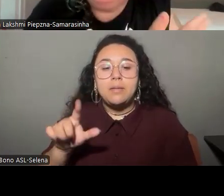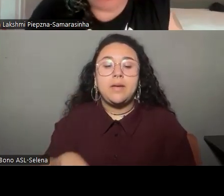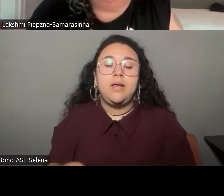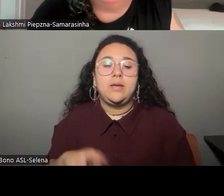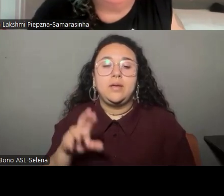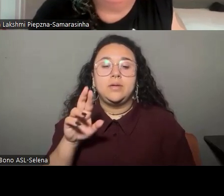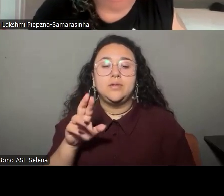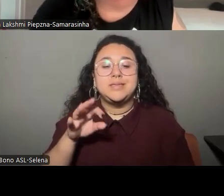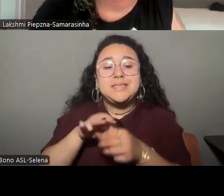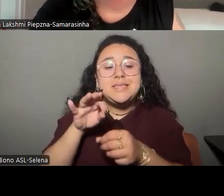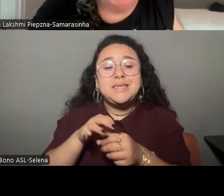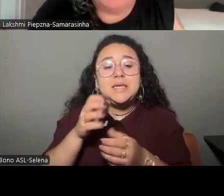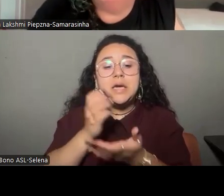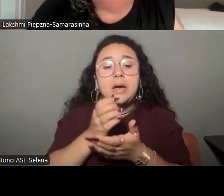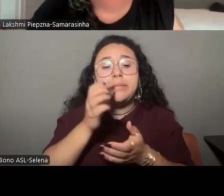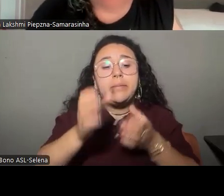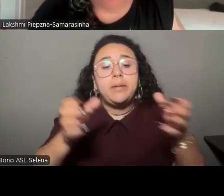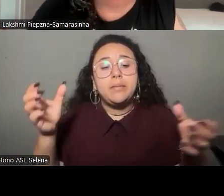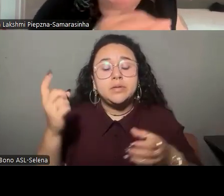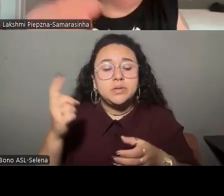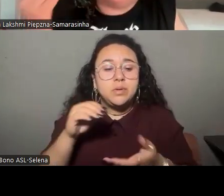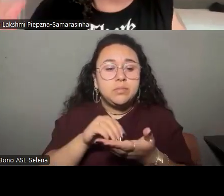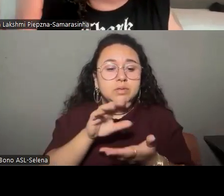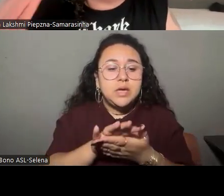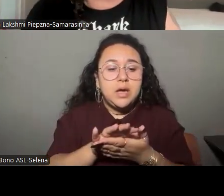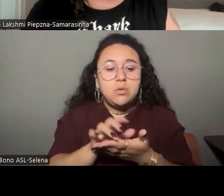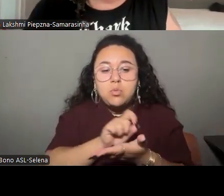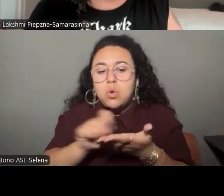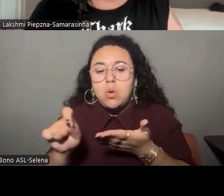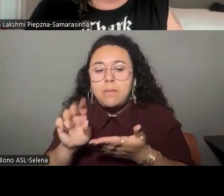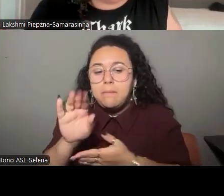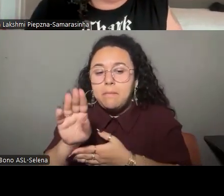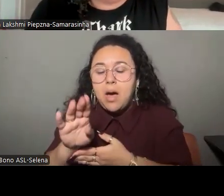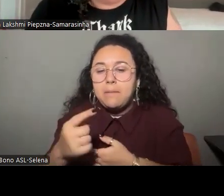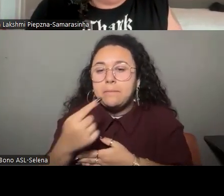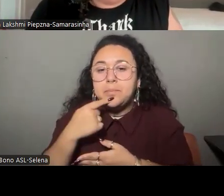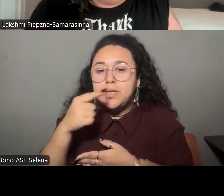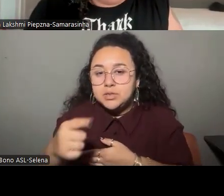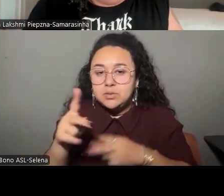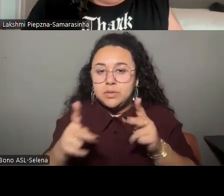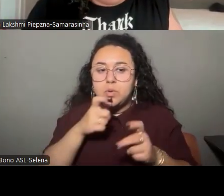And people had just, like, there's someone who just ran up, Bob, miss you. People were able to, like, write down the names of their dead.